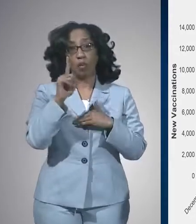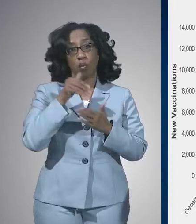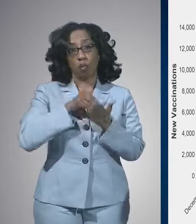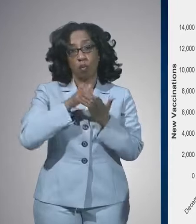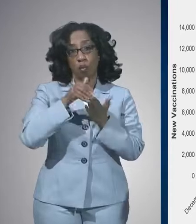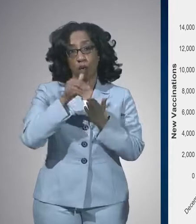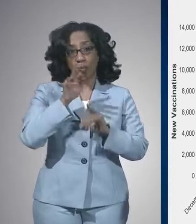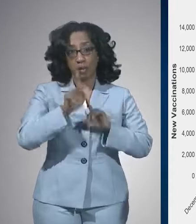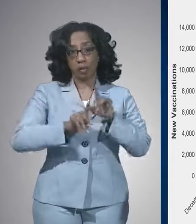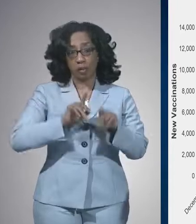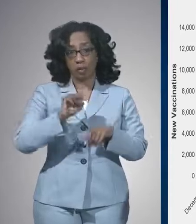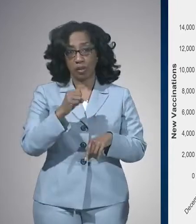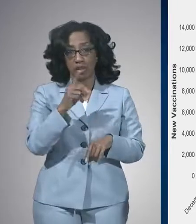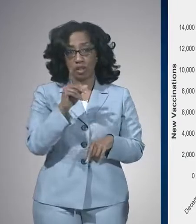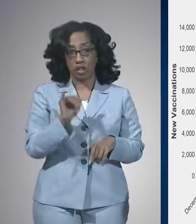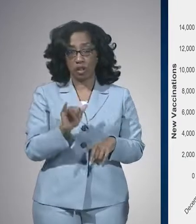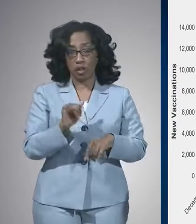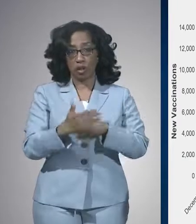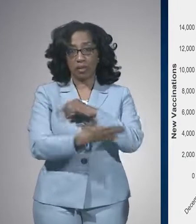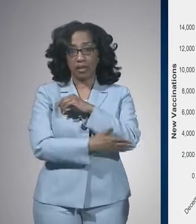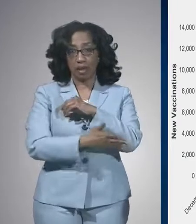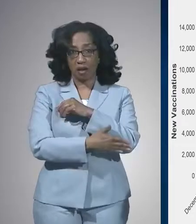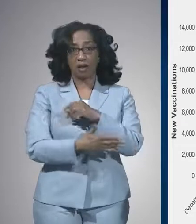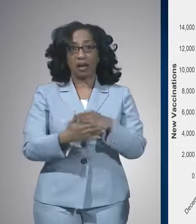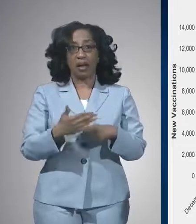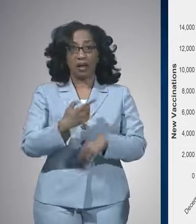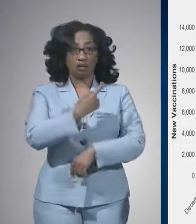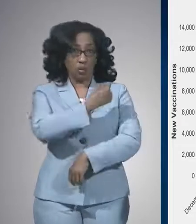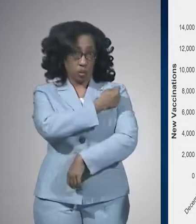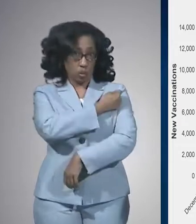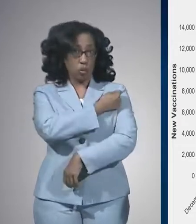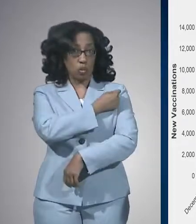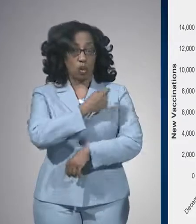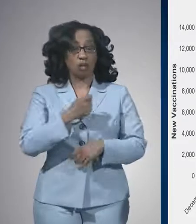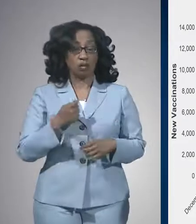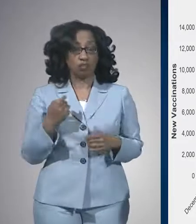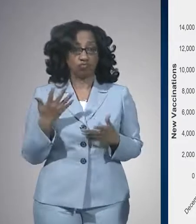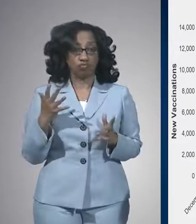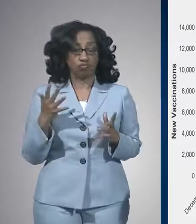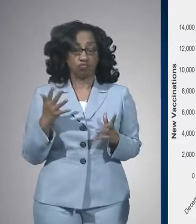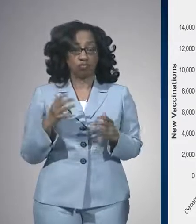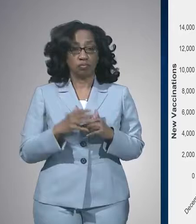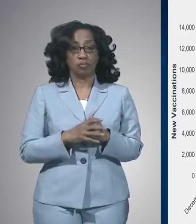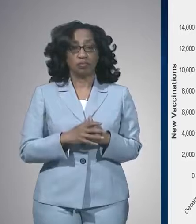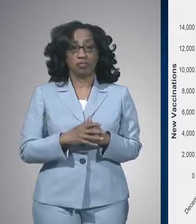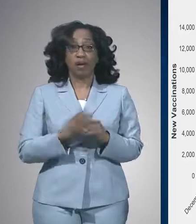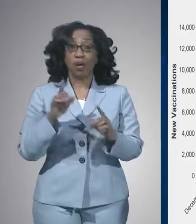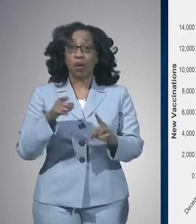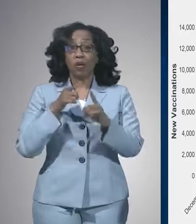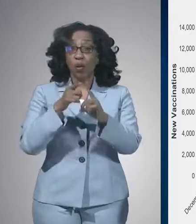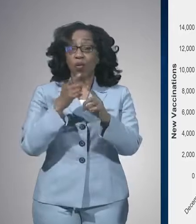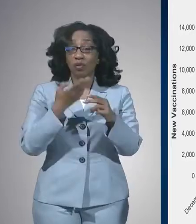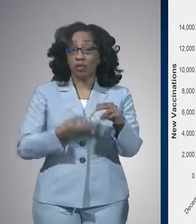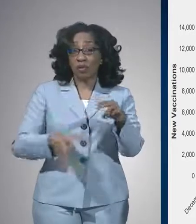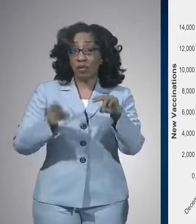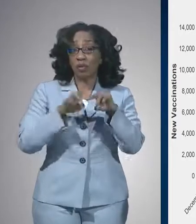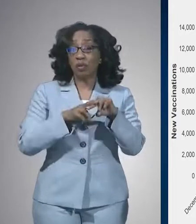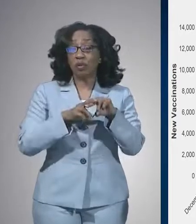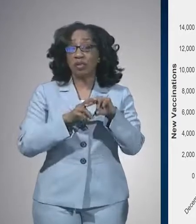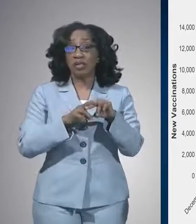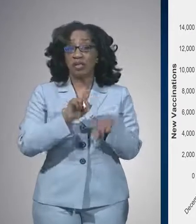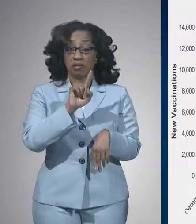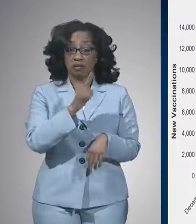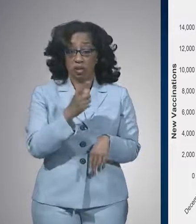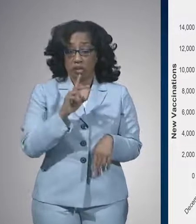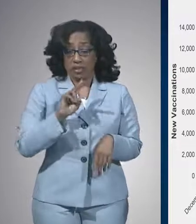Shelby County have now received at least one dose of vaccine. Our goal is to increase the number of first